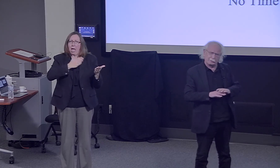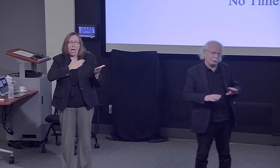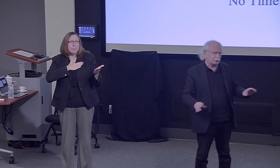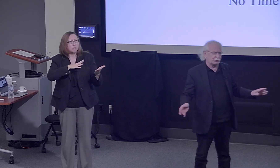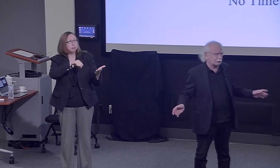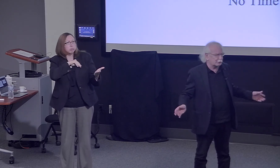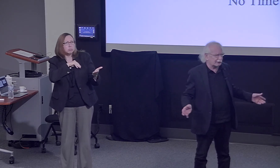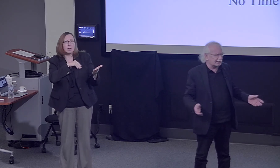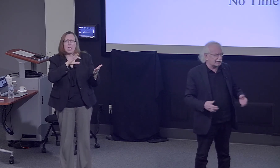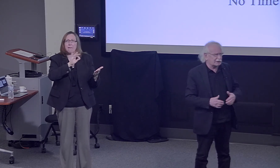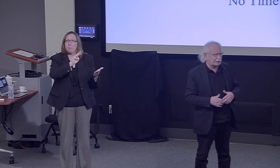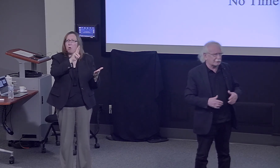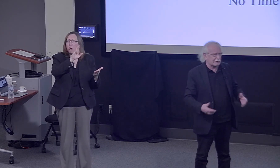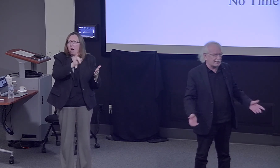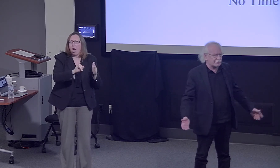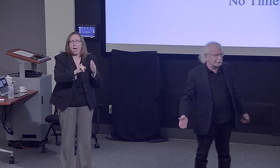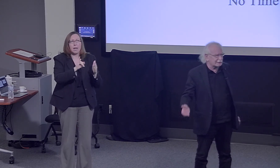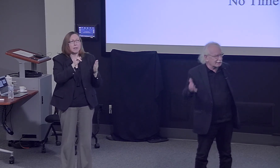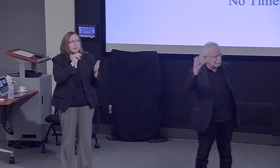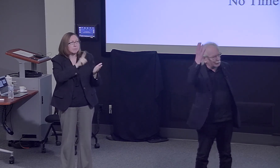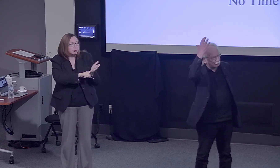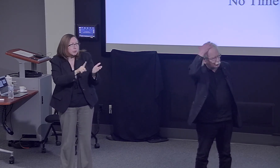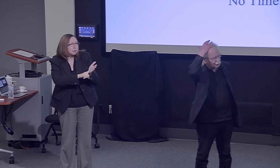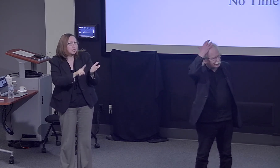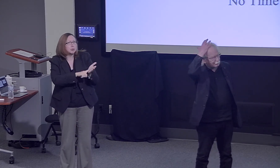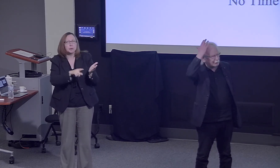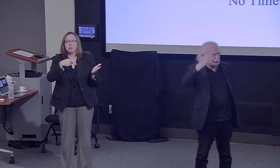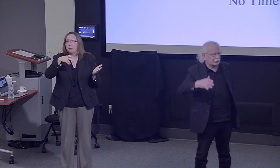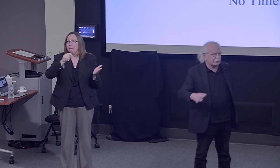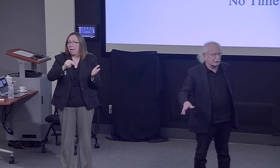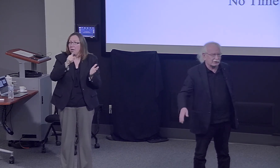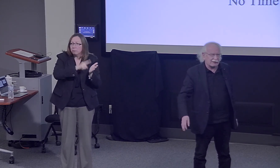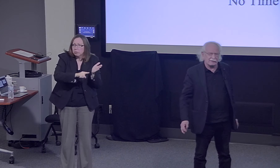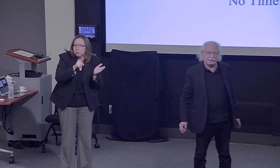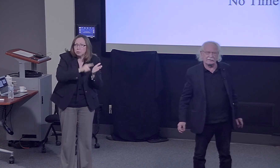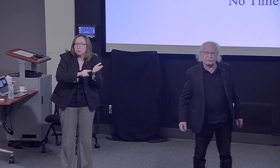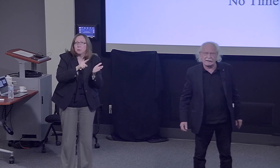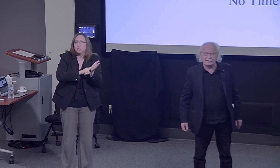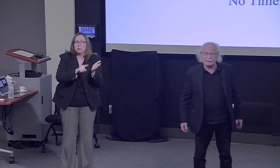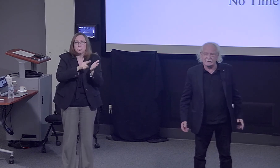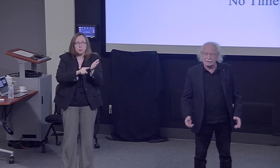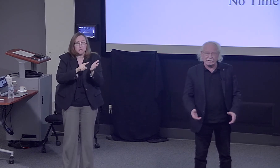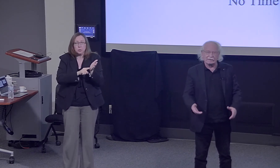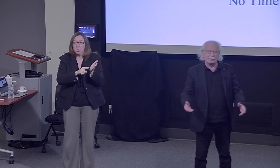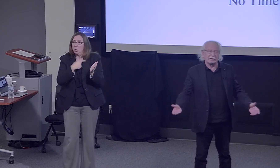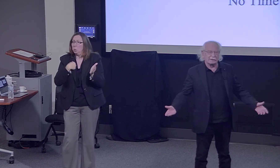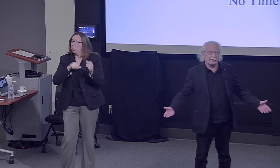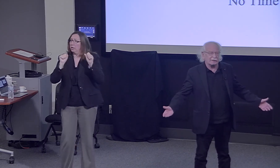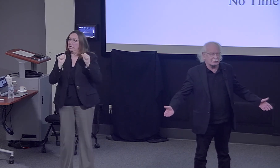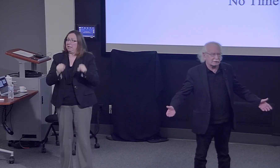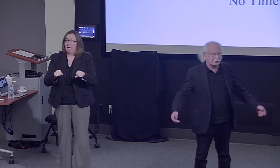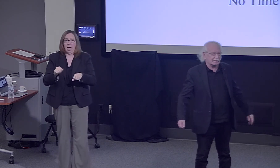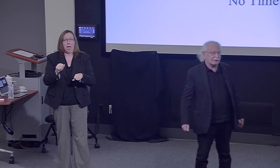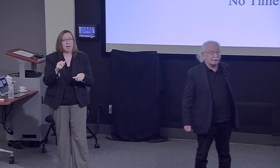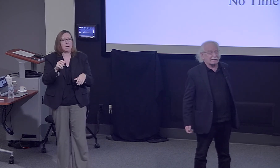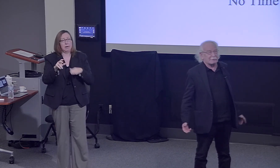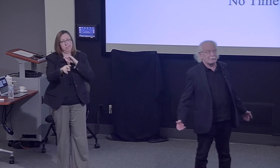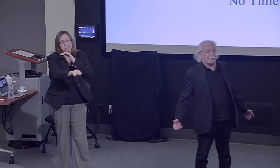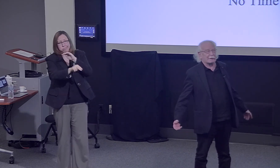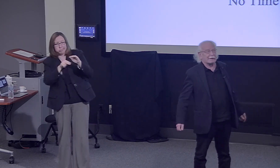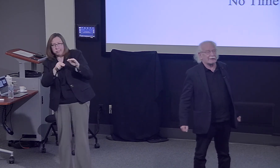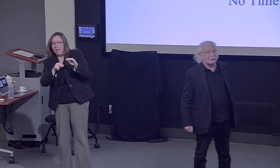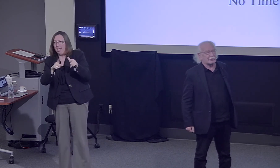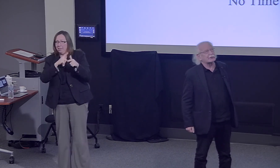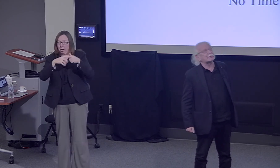saying, oh, beautiful, we can read the brain, we put the patient inside the scanner, and we can read it. I